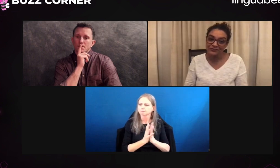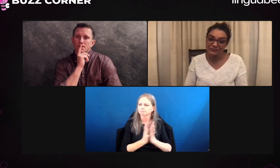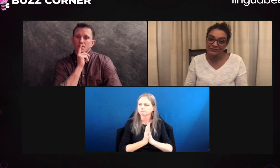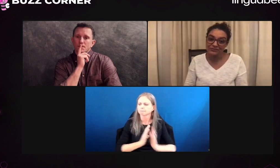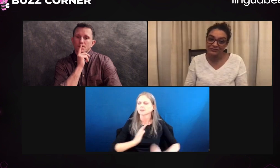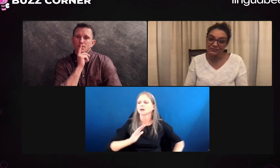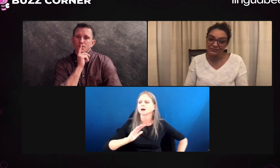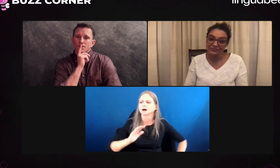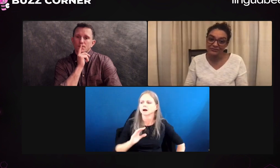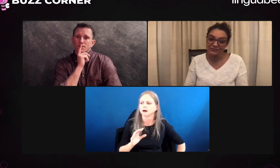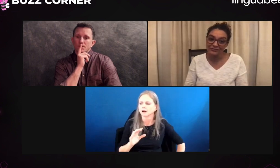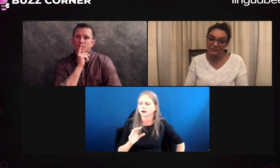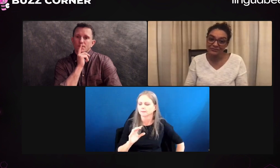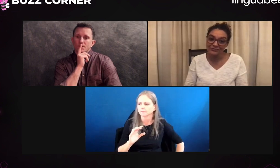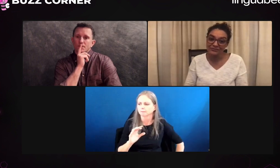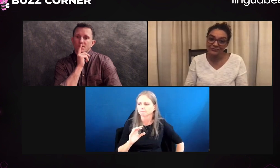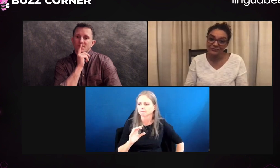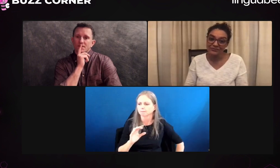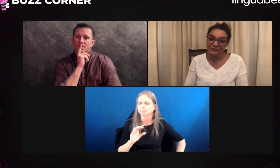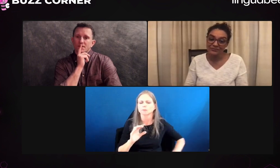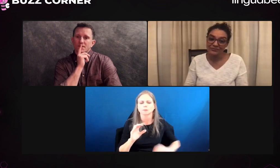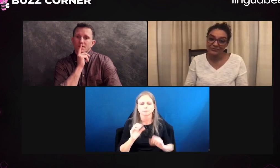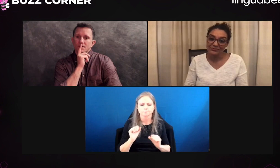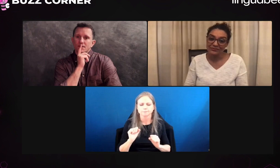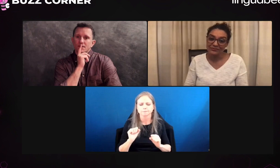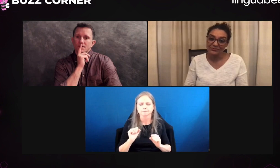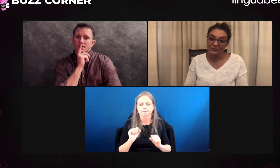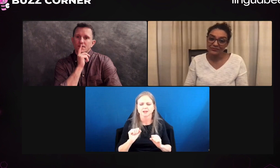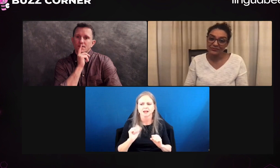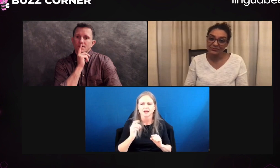and the ability to advocate for themselves?